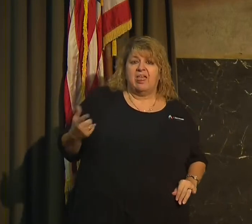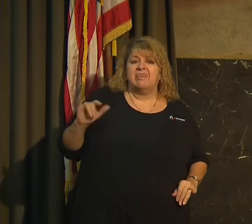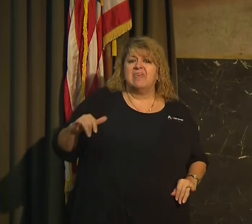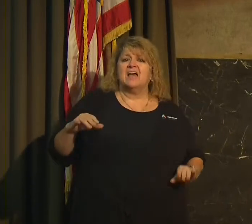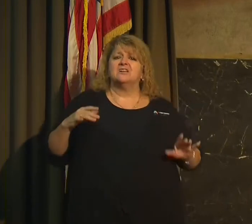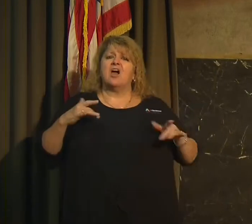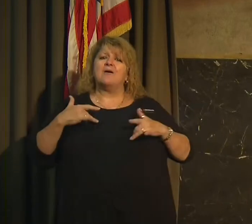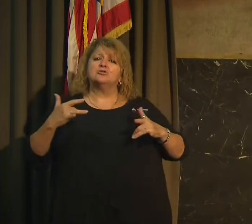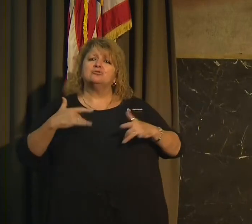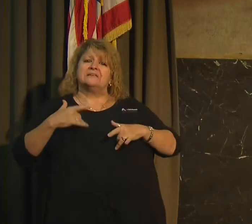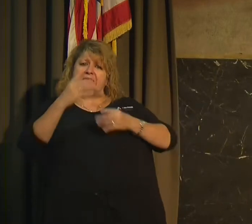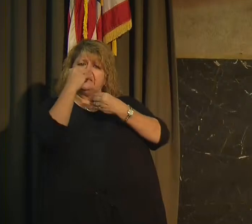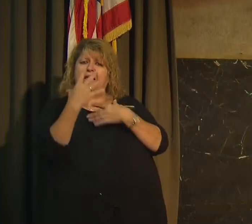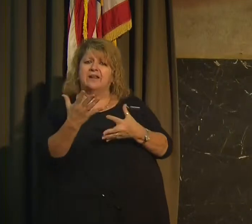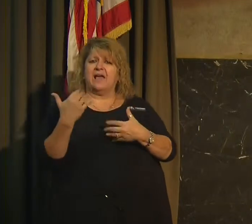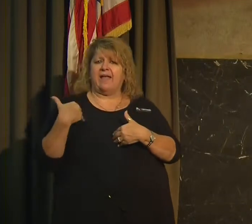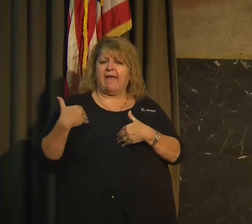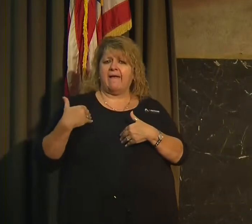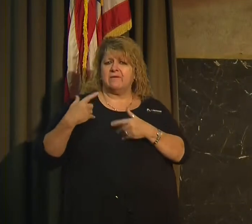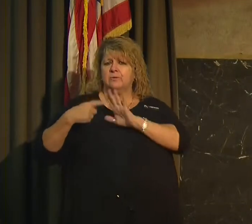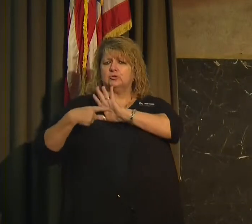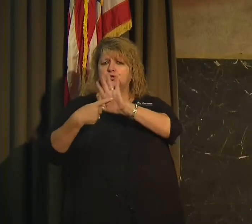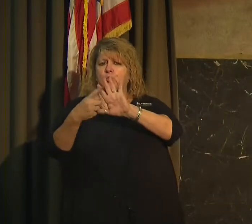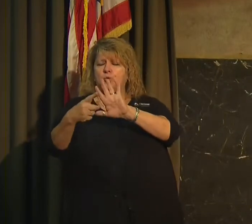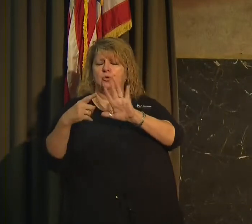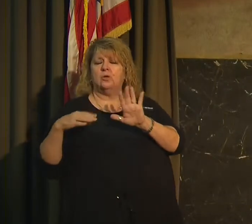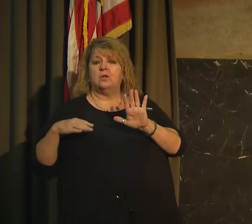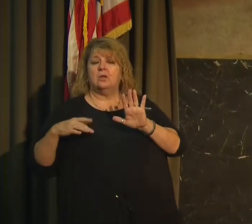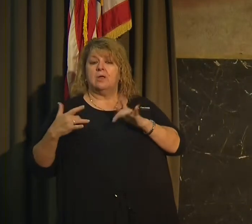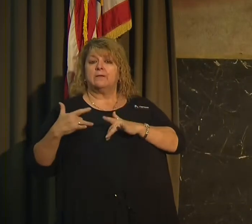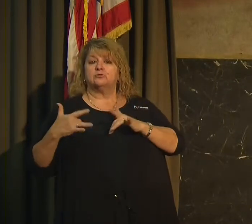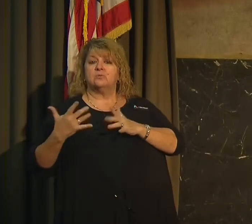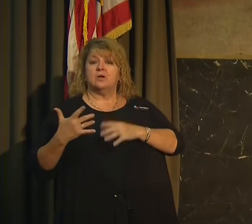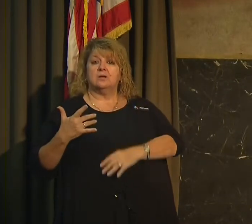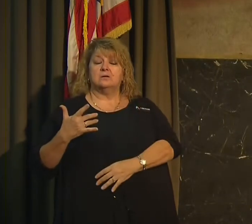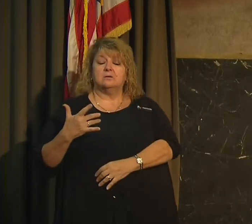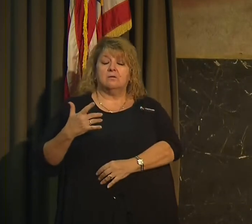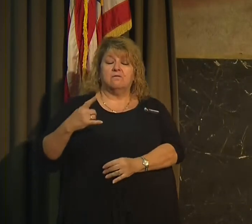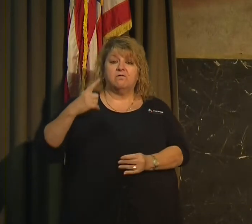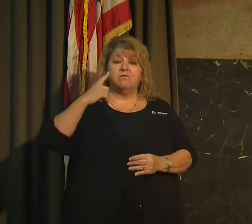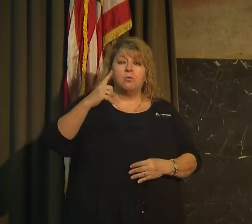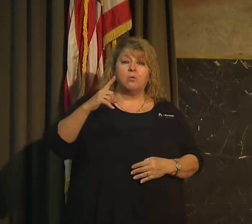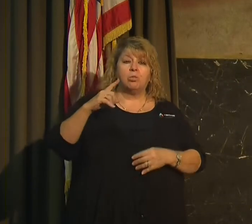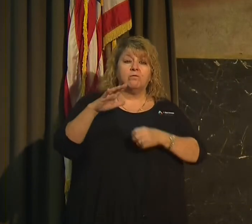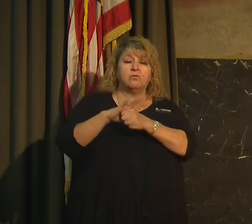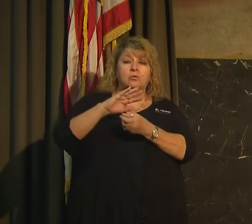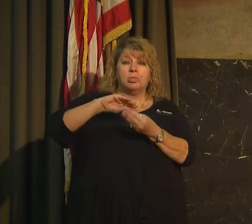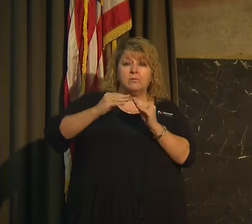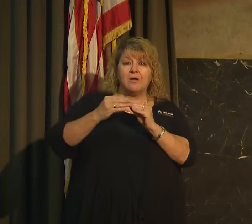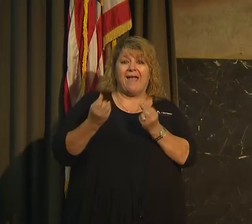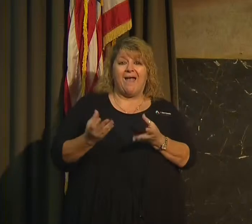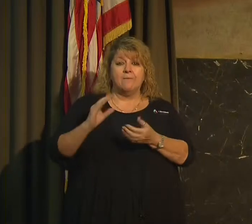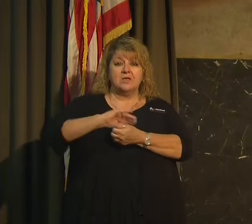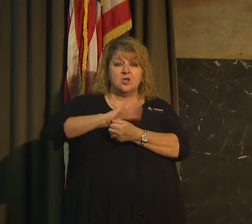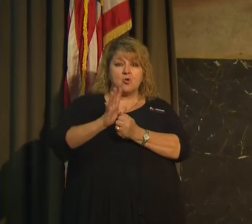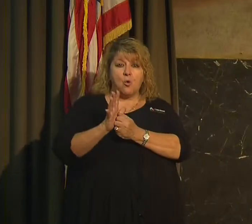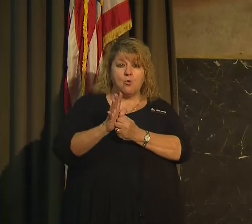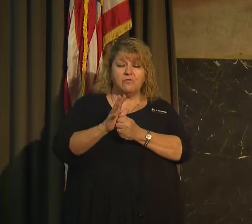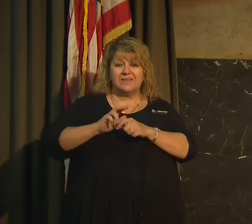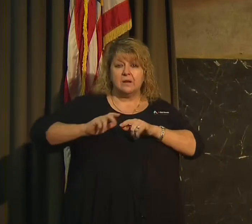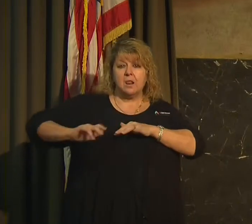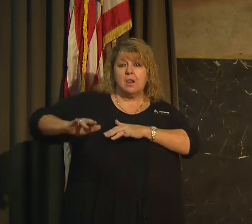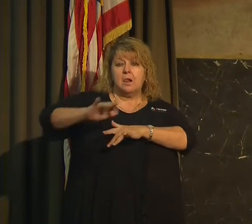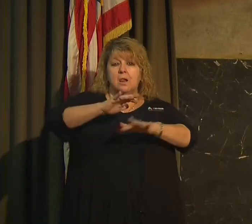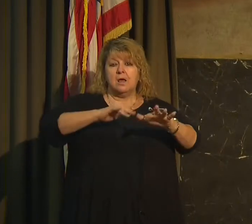of the data that I'm going to present to you in a moment is that as an absolute number, the amount of COVID circulating